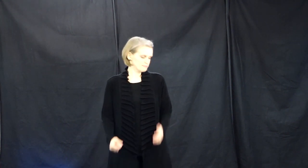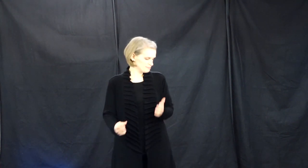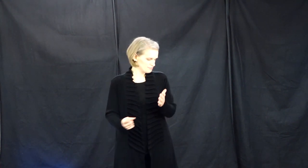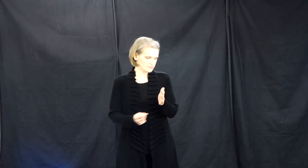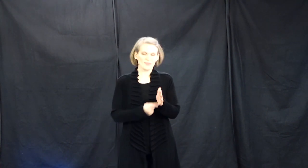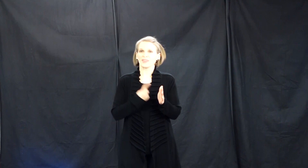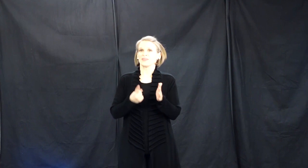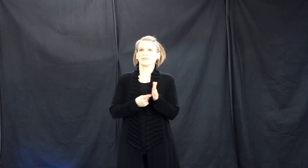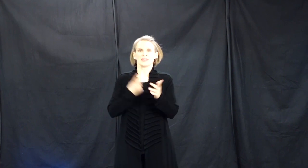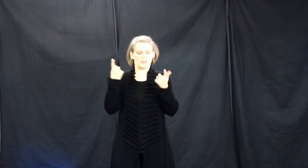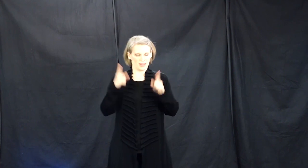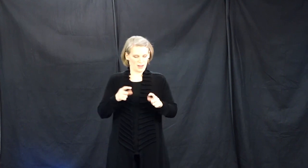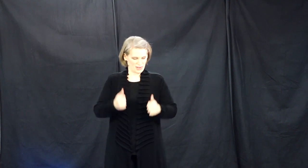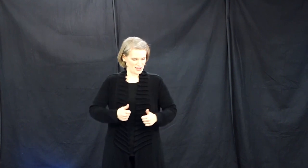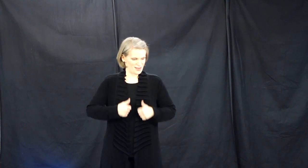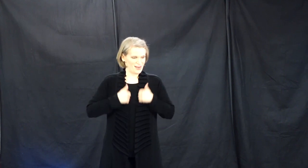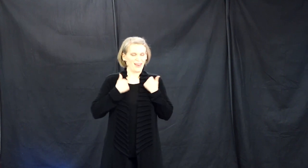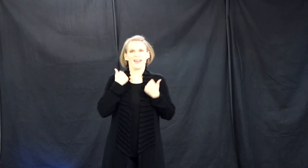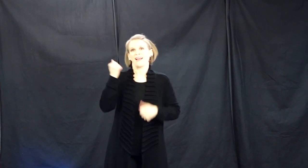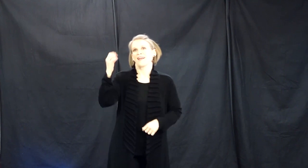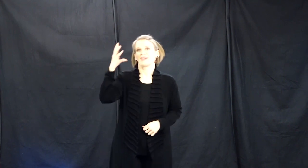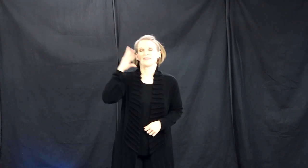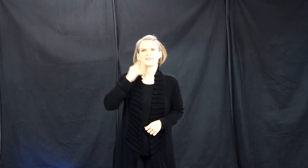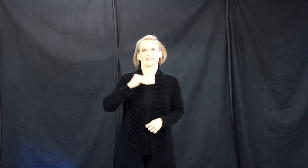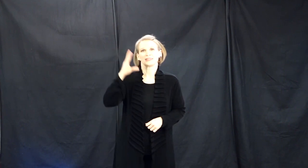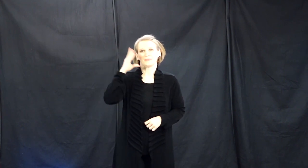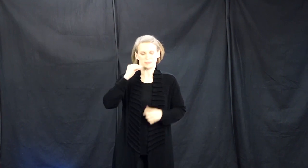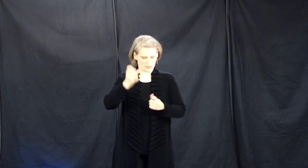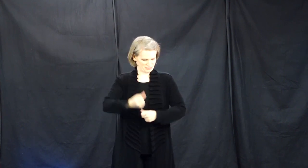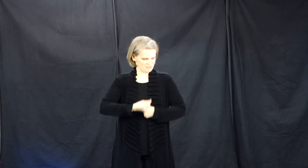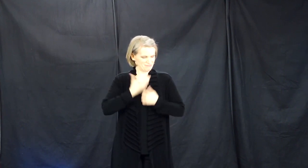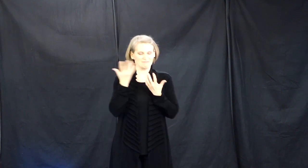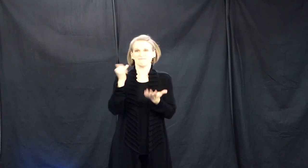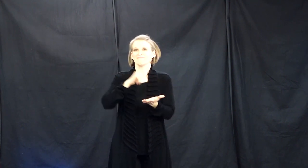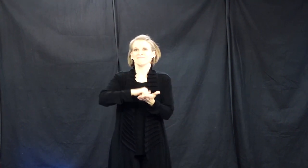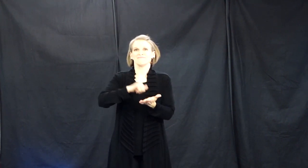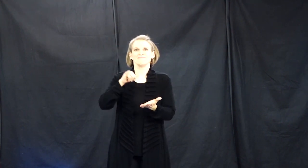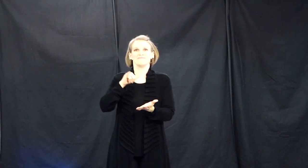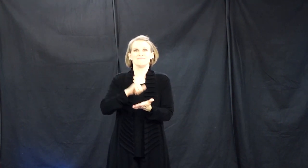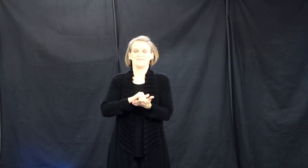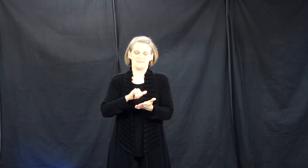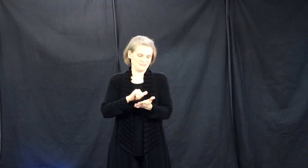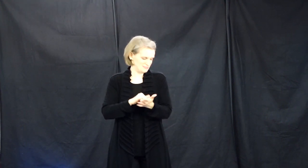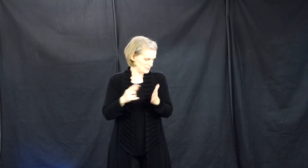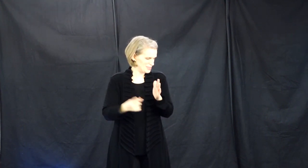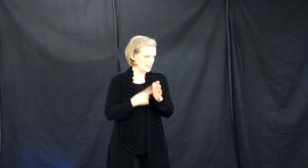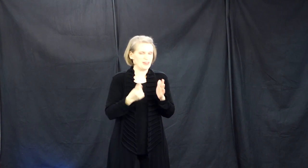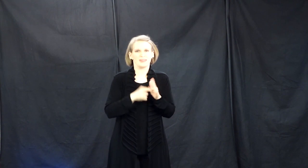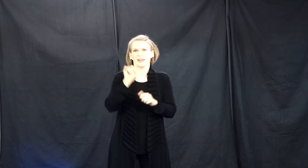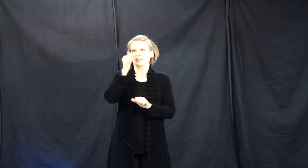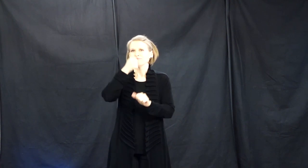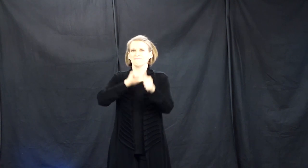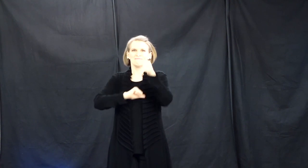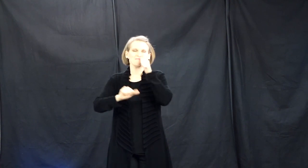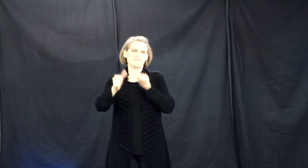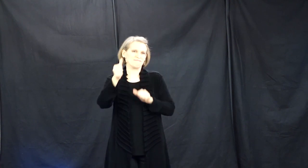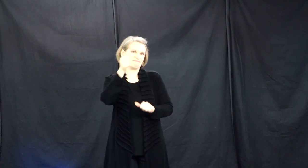There are moments that the words don't reach. There is suffering too terrible to name. You hold